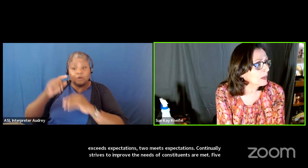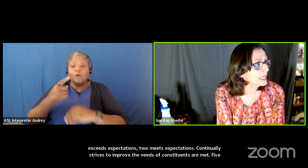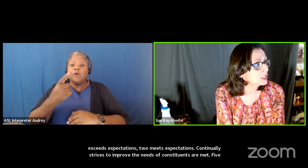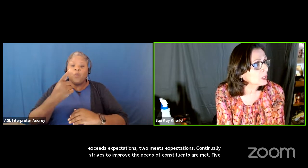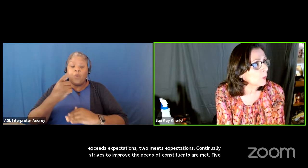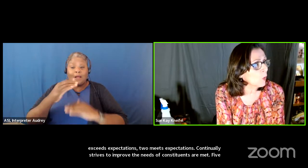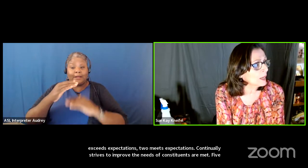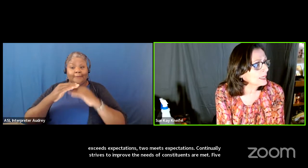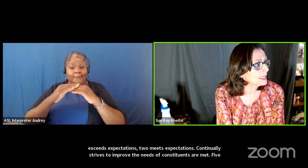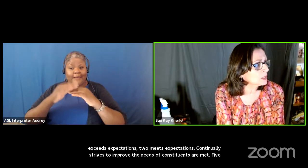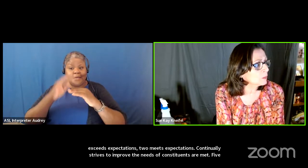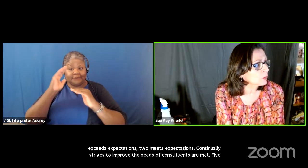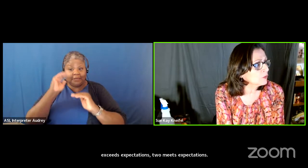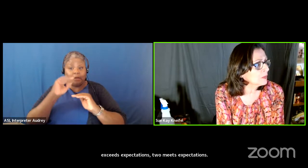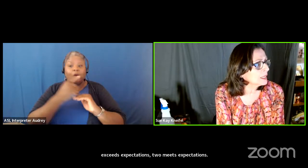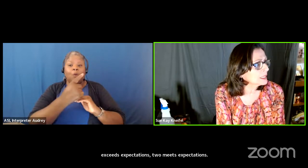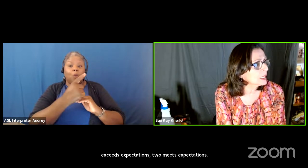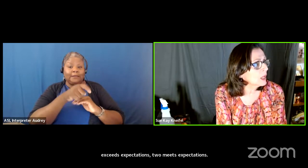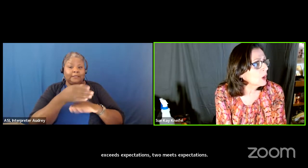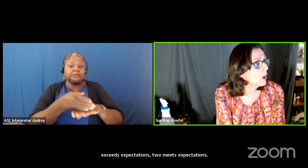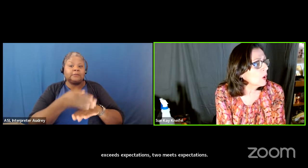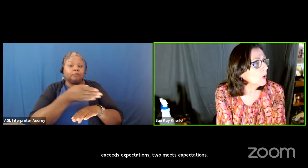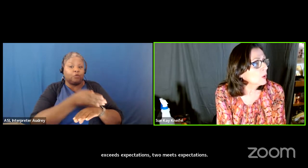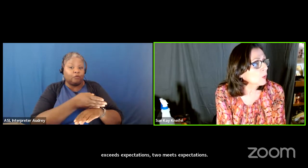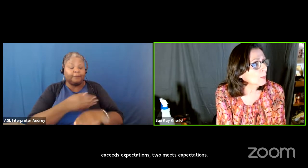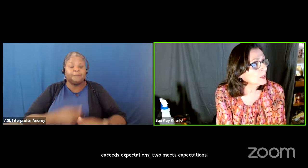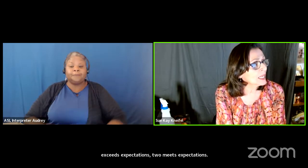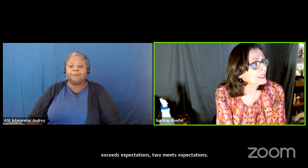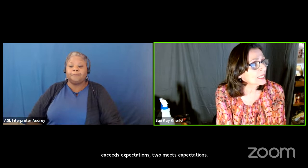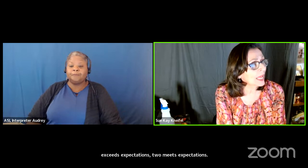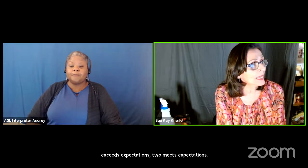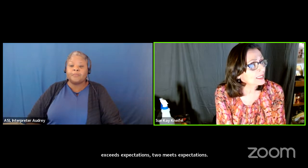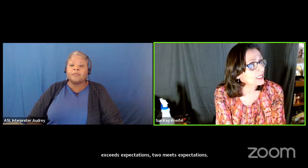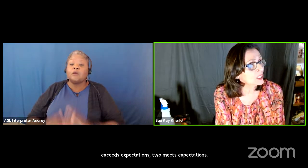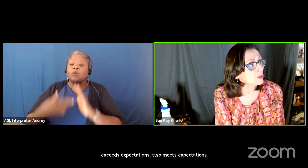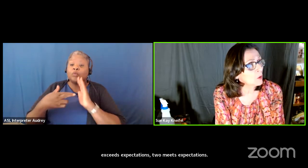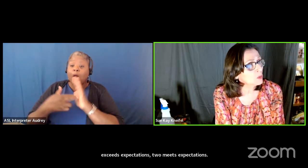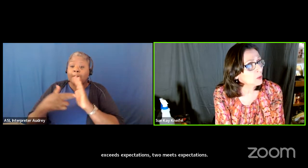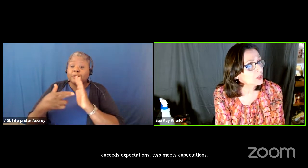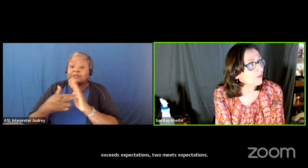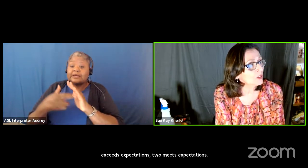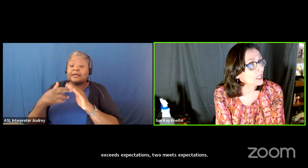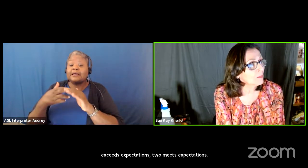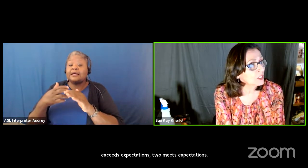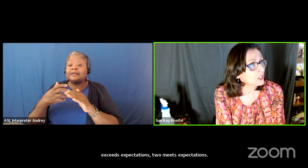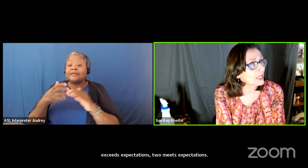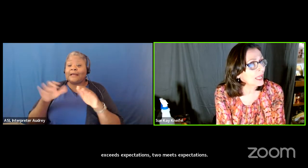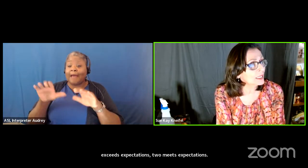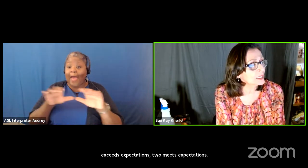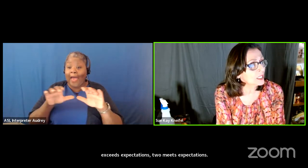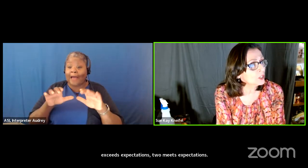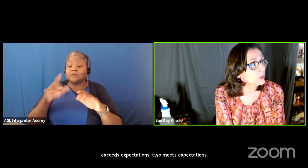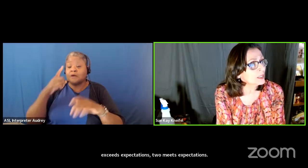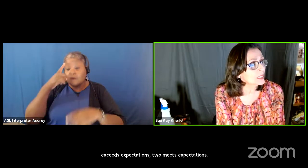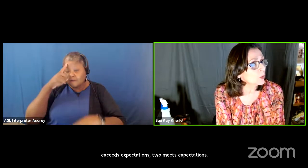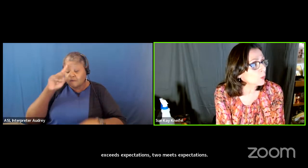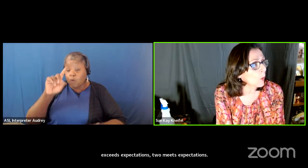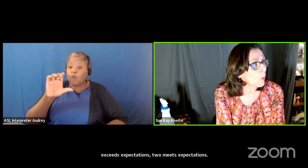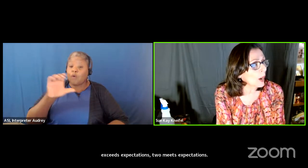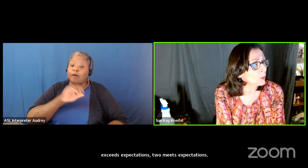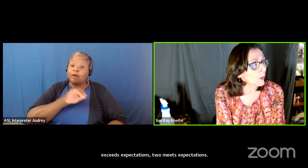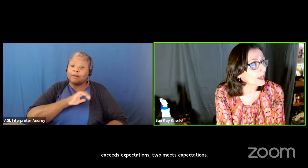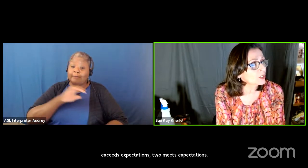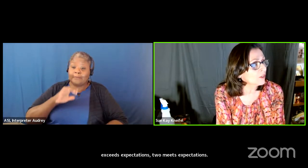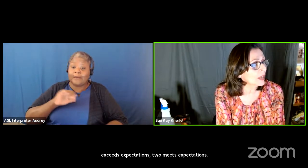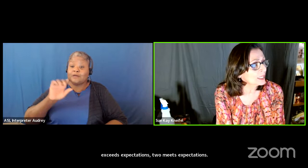meets expectation, 1 needs improvement. Represents and acts as a spokesperson for the commission and constituents in